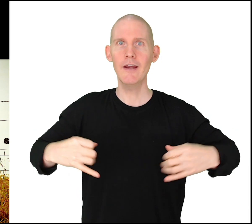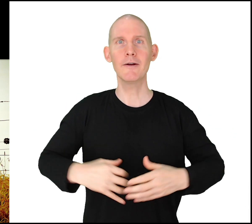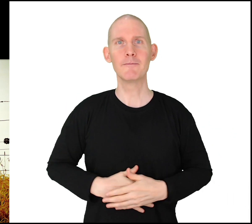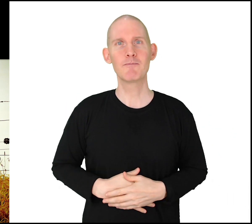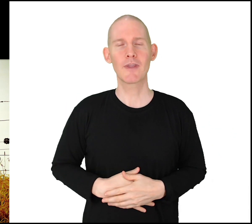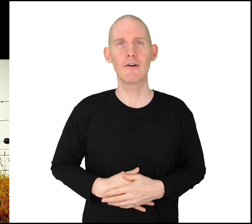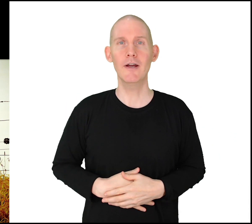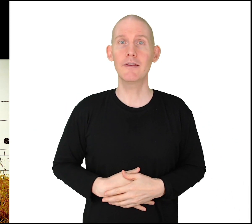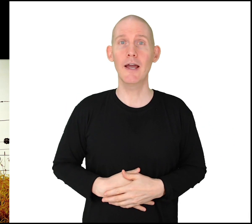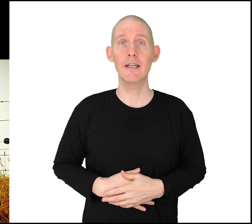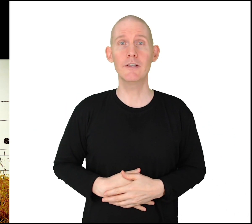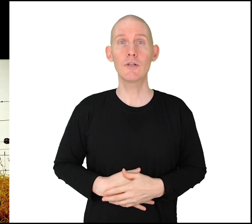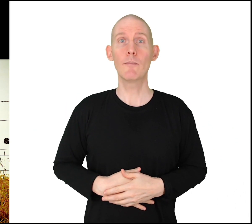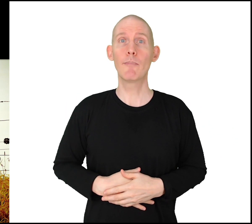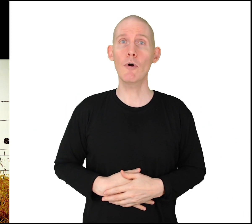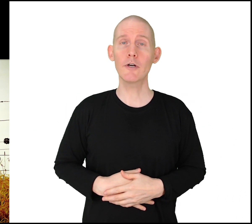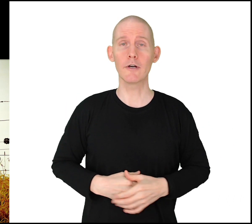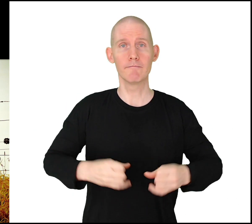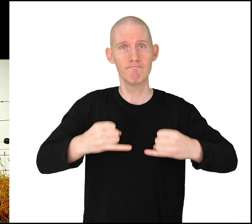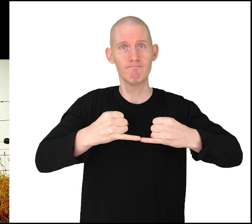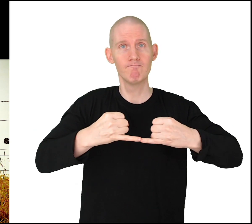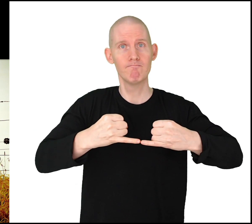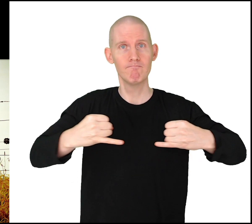air. All right, that is border.